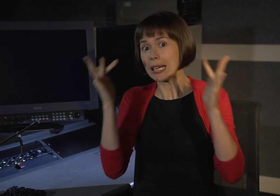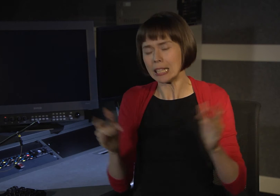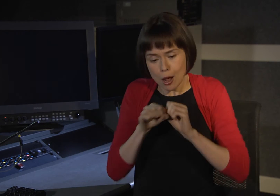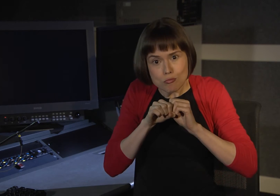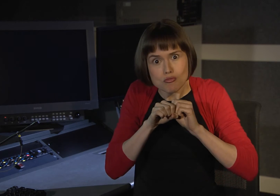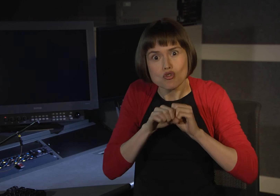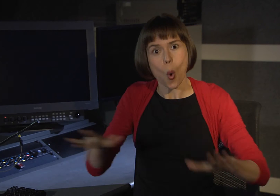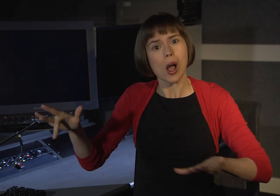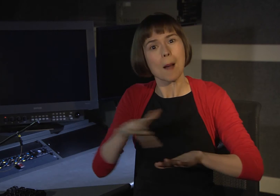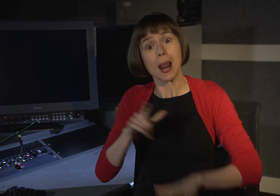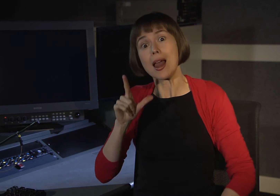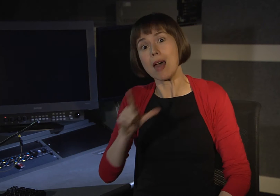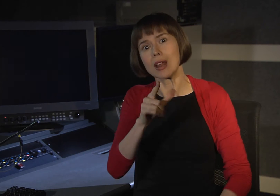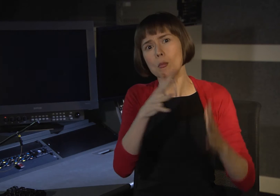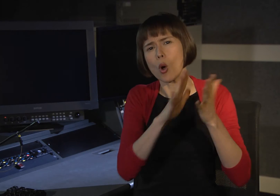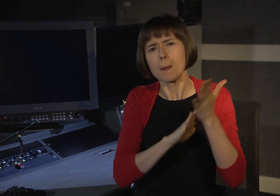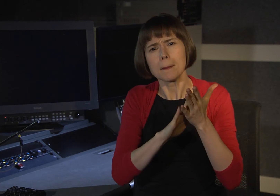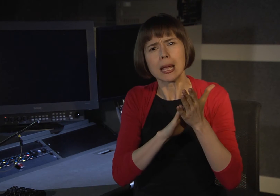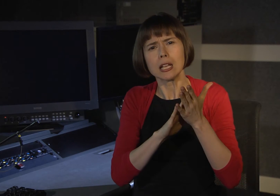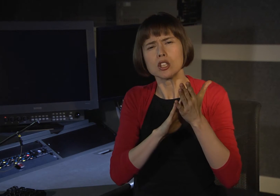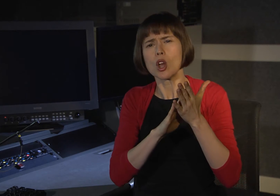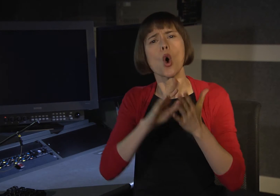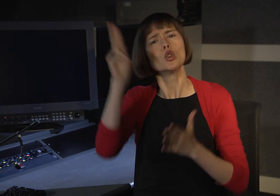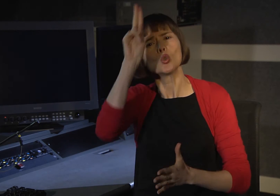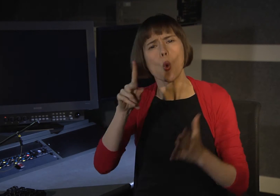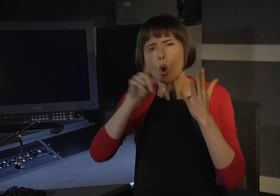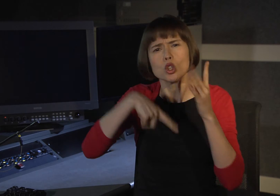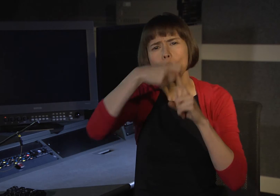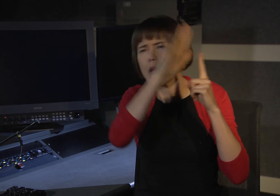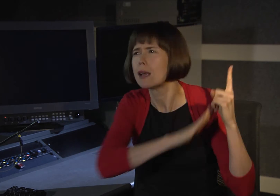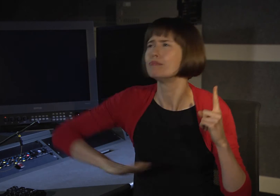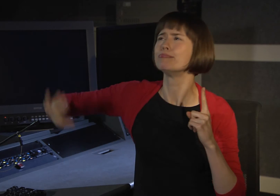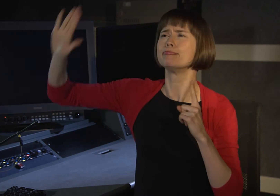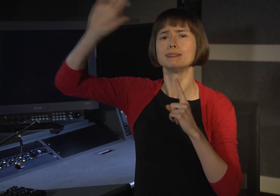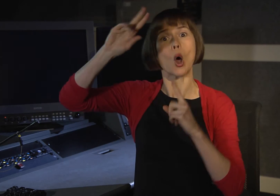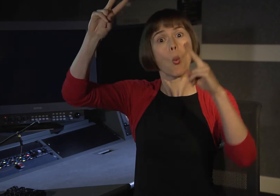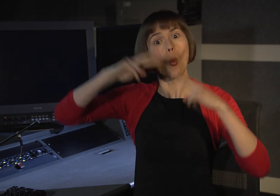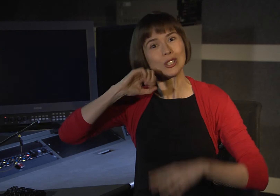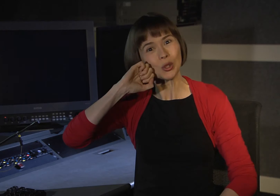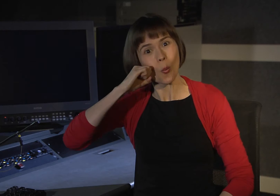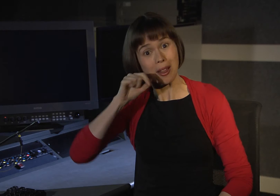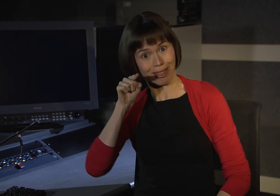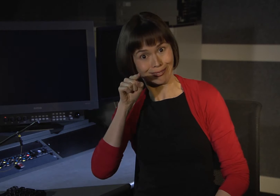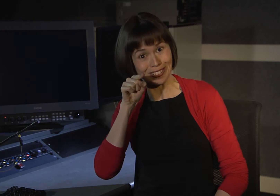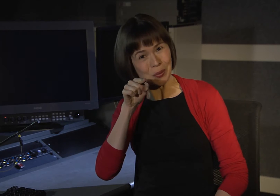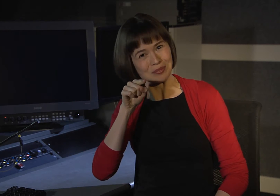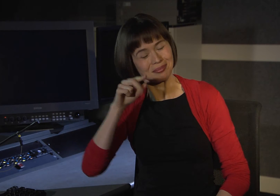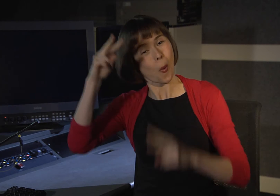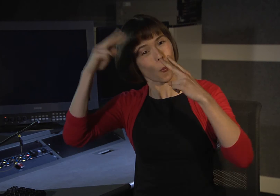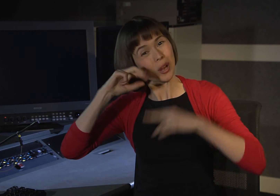be broadcasting Love's Labour's Won to schools around the UK. And you will be watching the